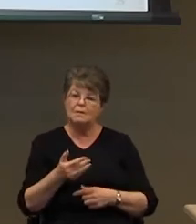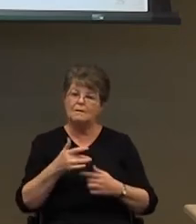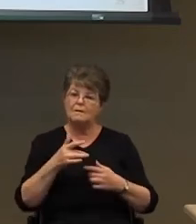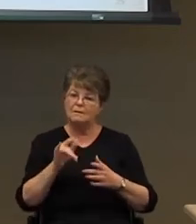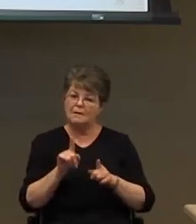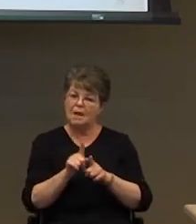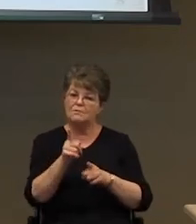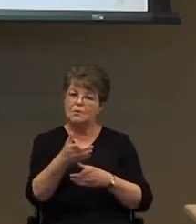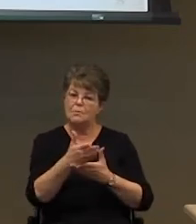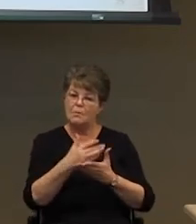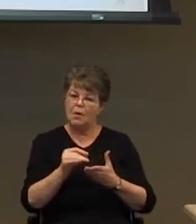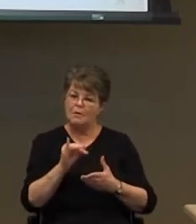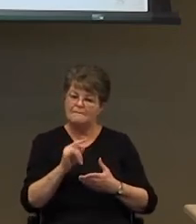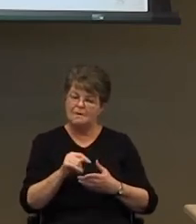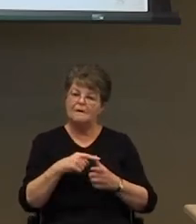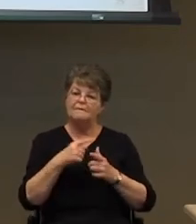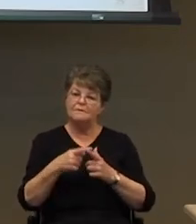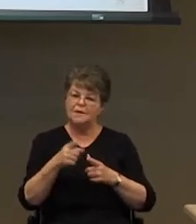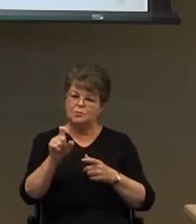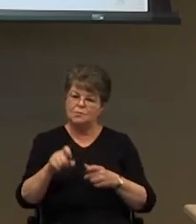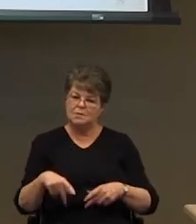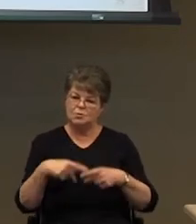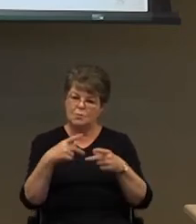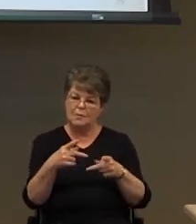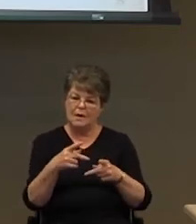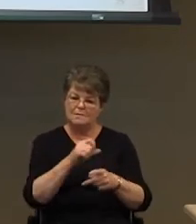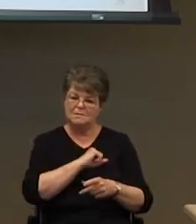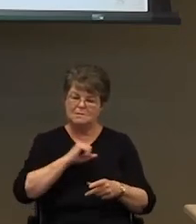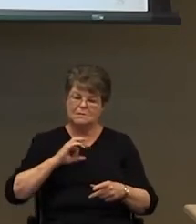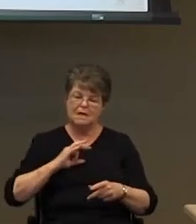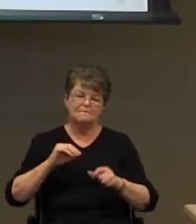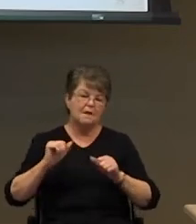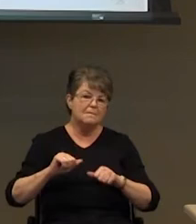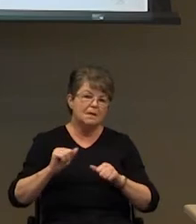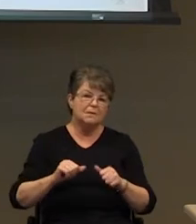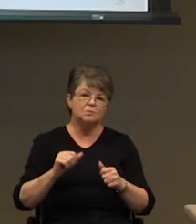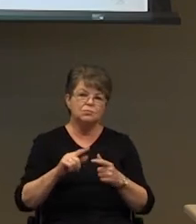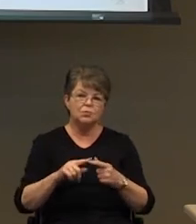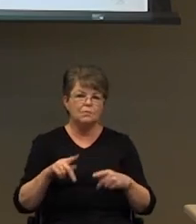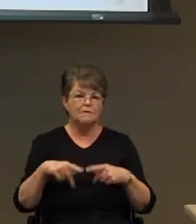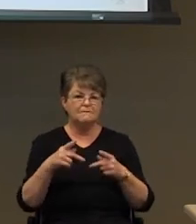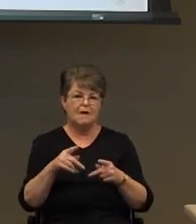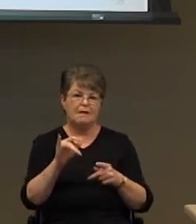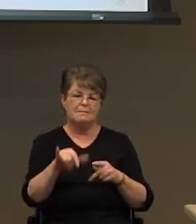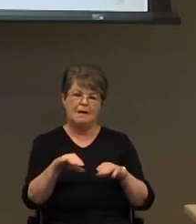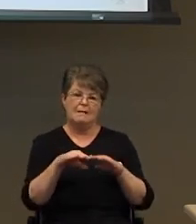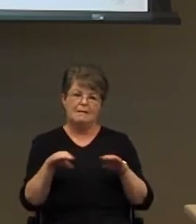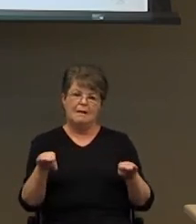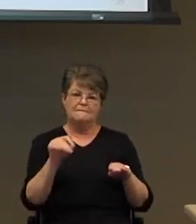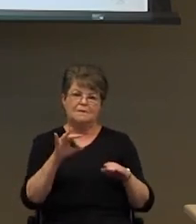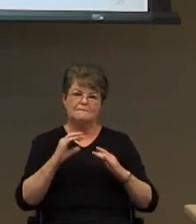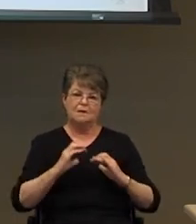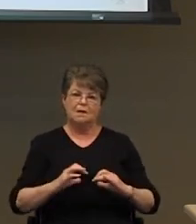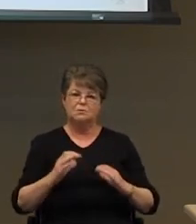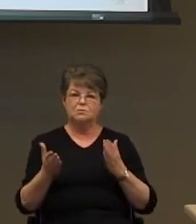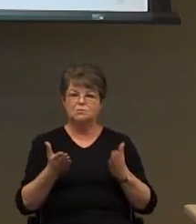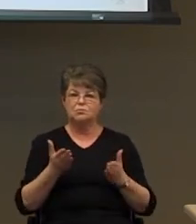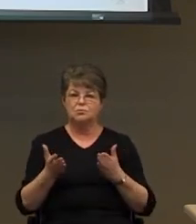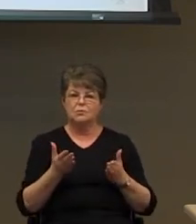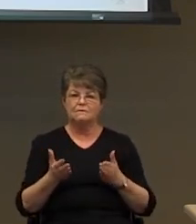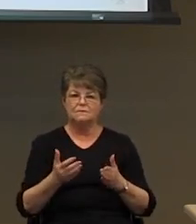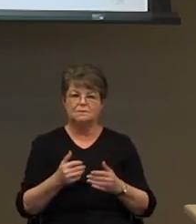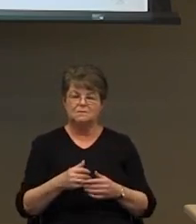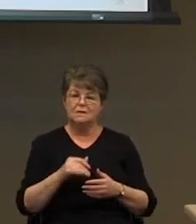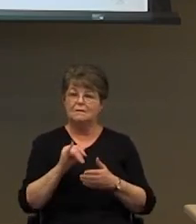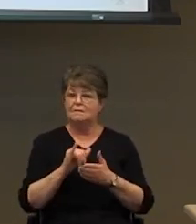part of it. Well, you need to provide the staff the ability to provide that level of customer service.